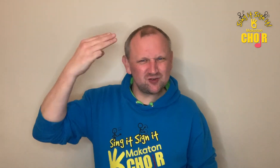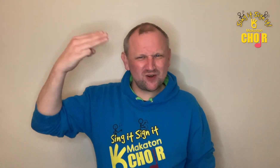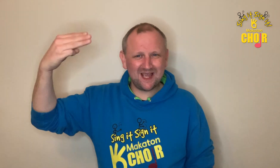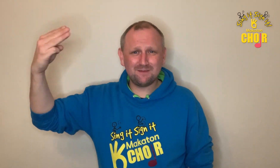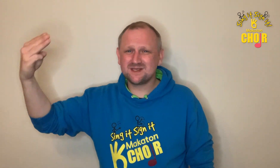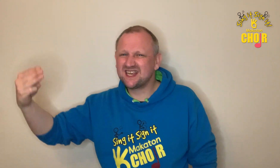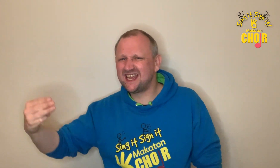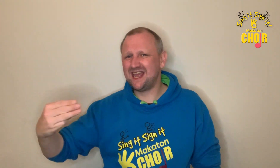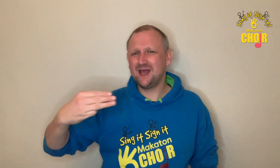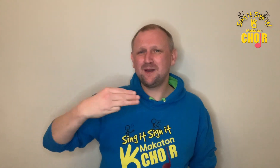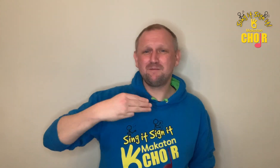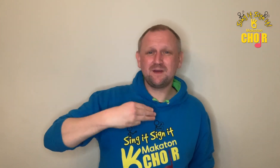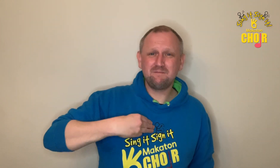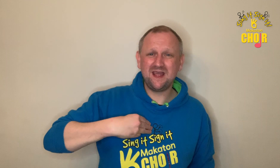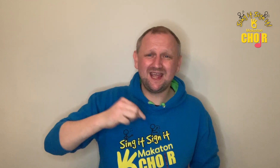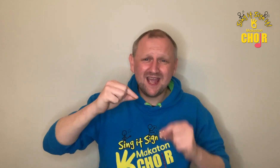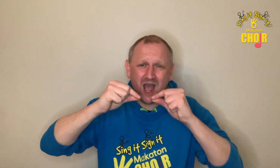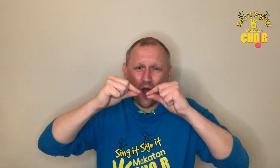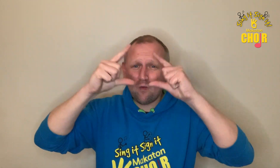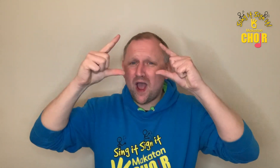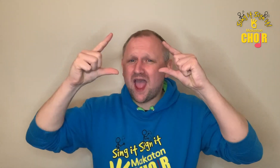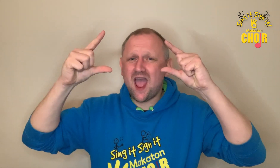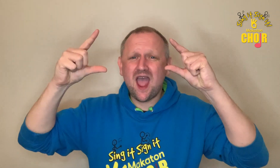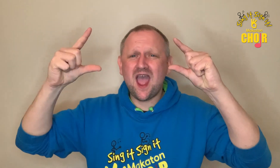dreams are keeping me awake